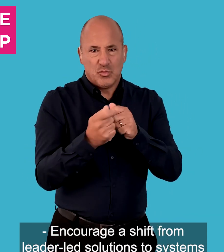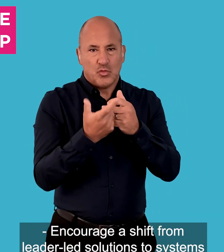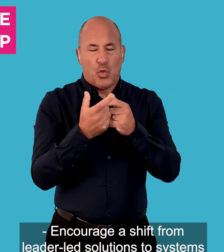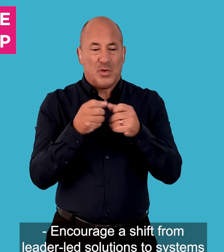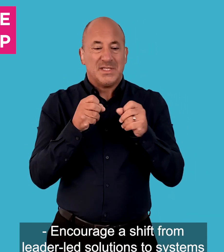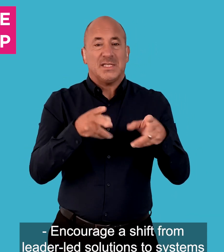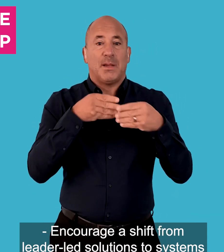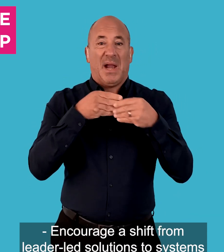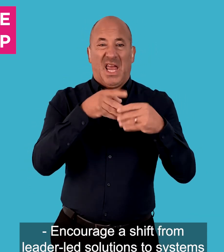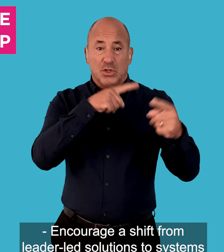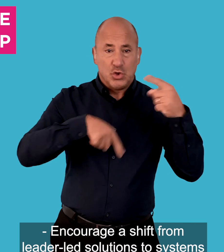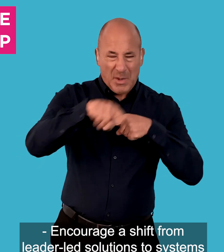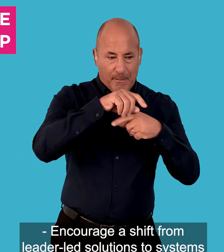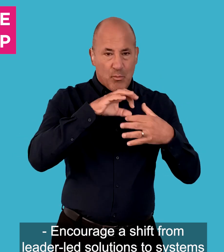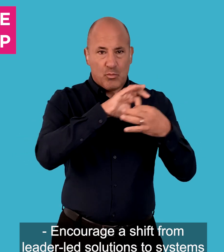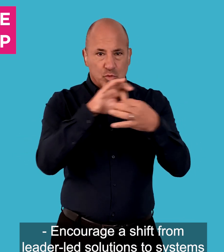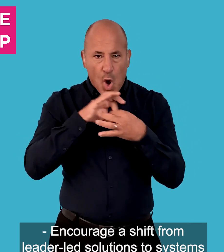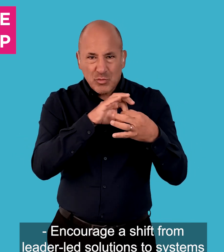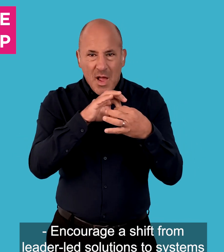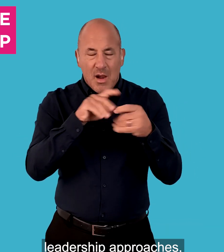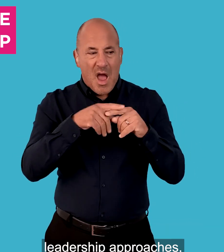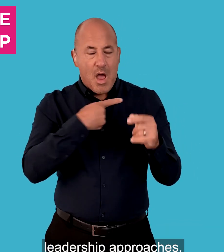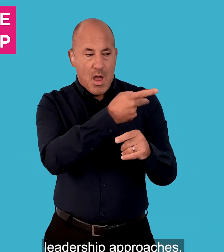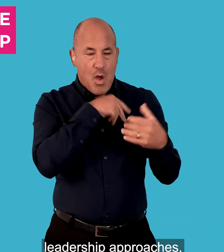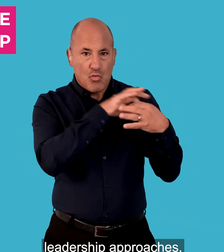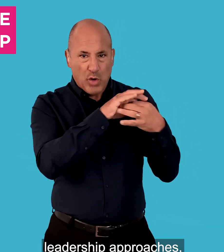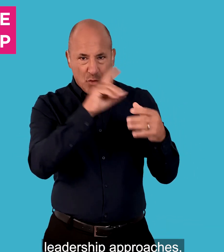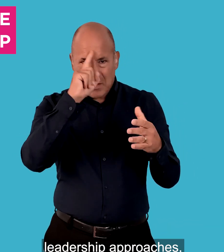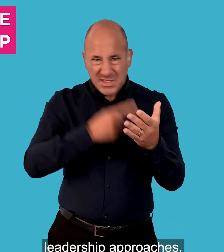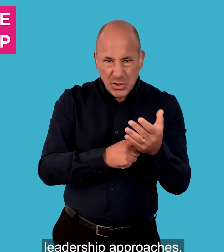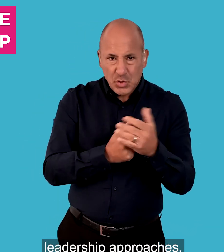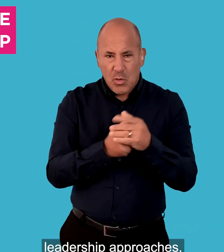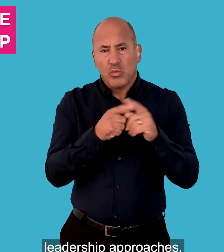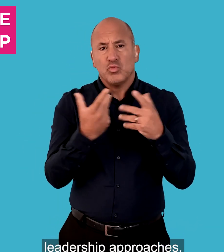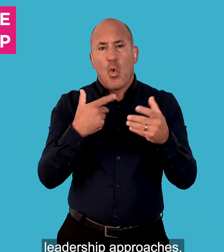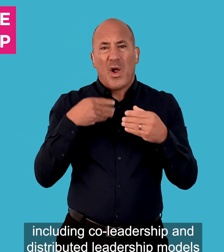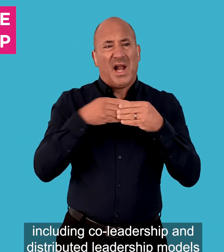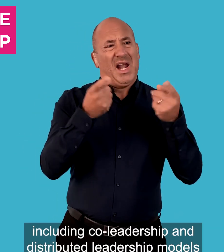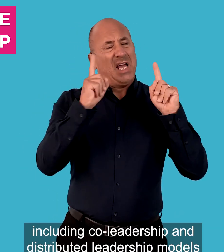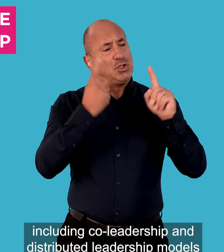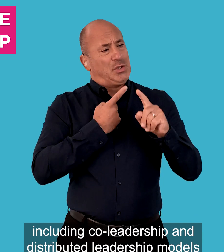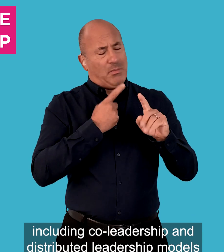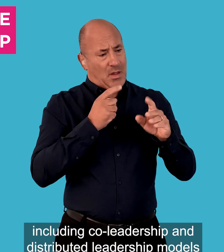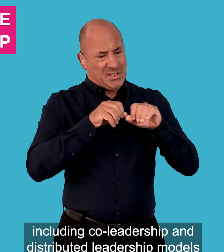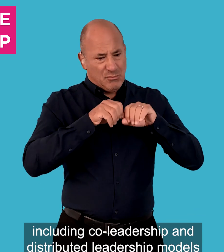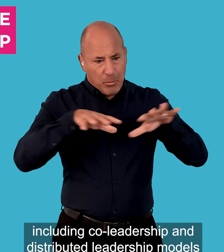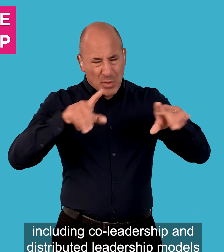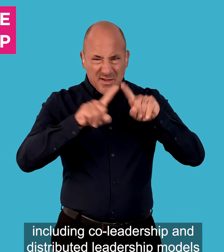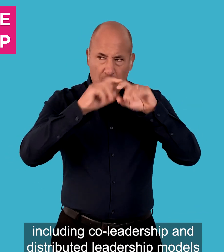Encourage a shift from leader-led solutions to systems leadership approaches, including co-leadership